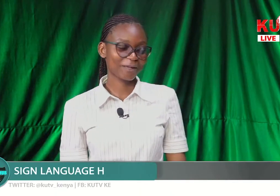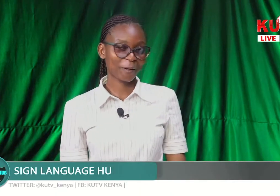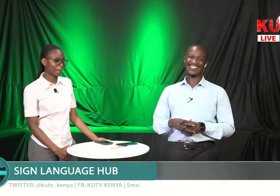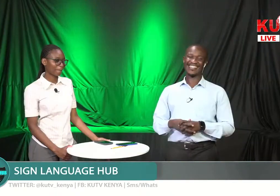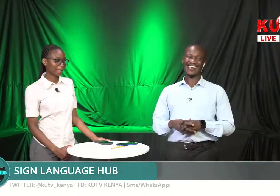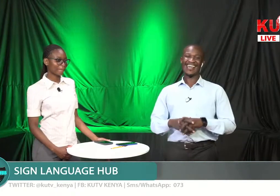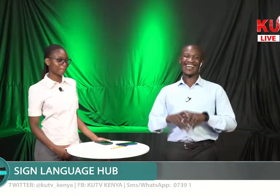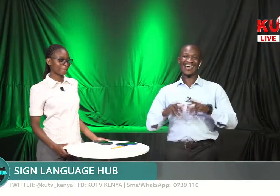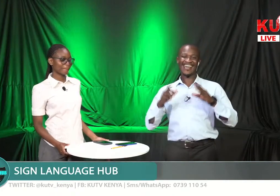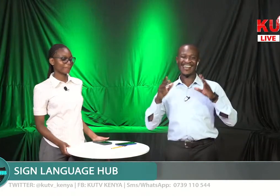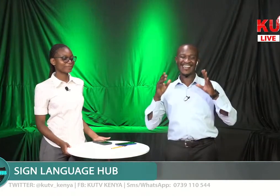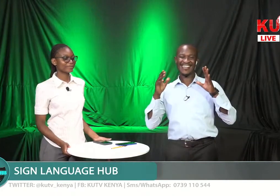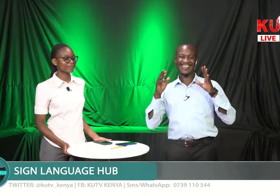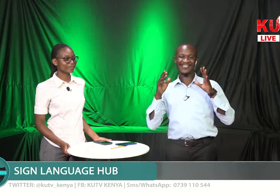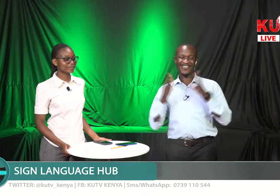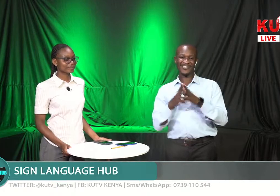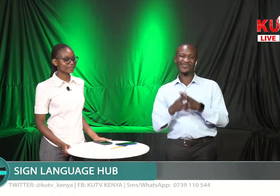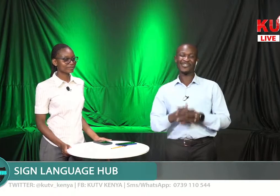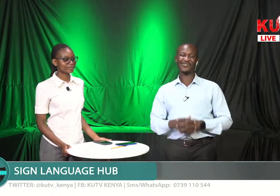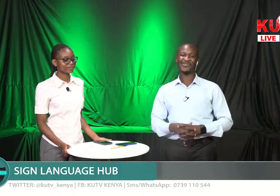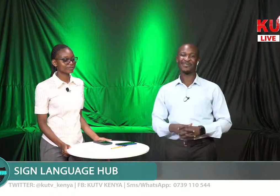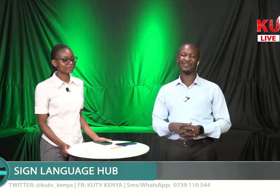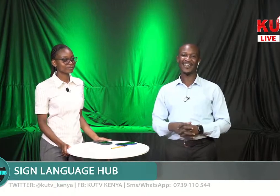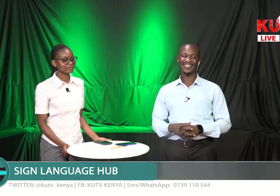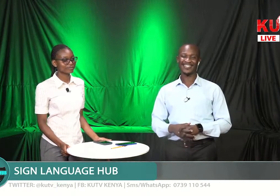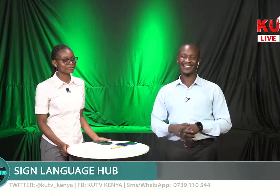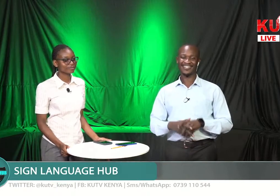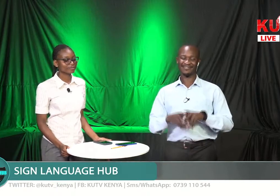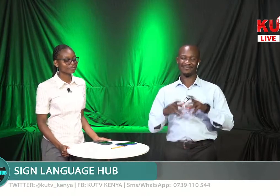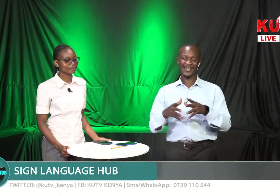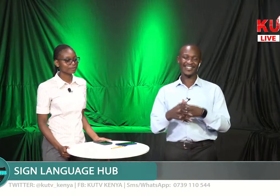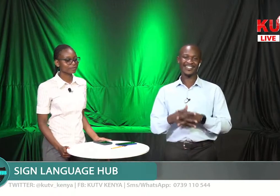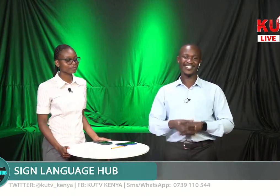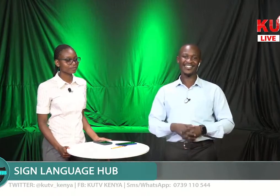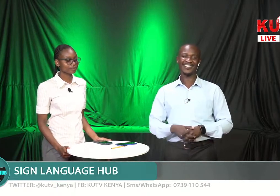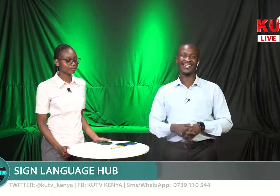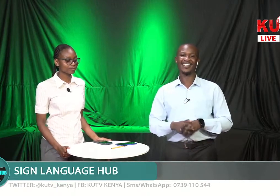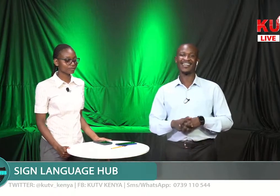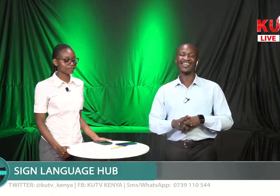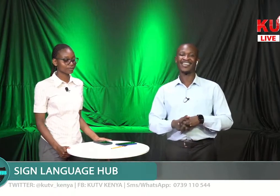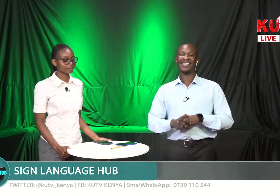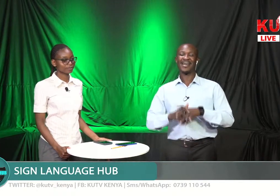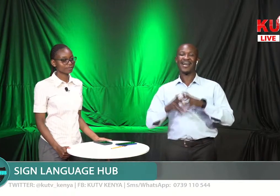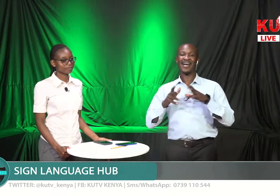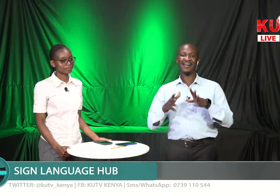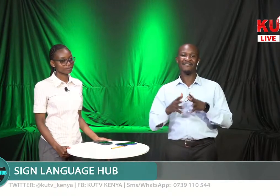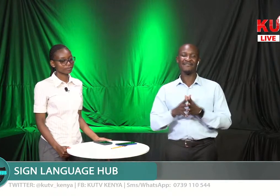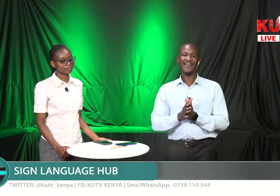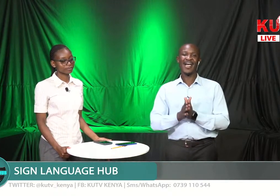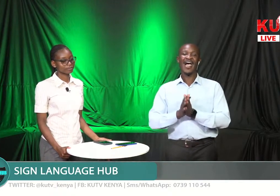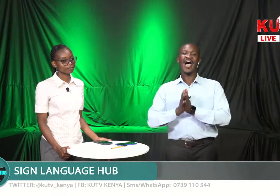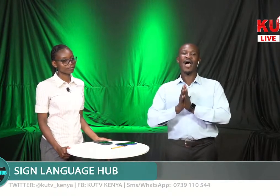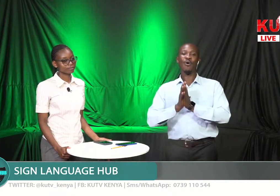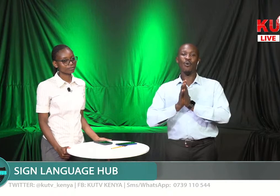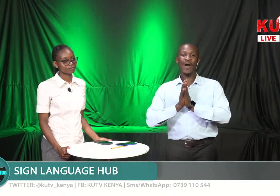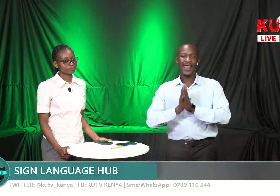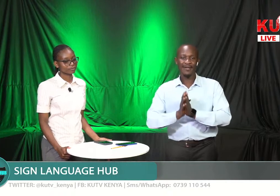indeed. Want to wish you all the best practicing it and have a